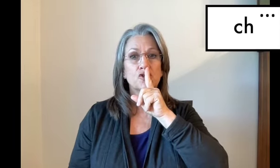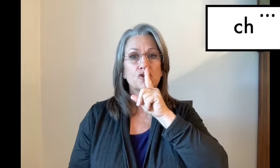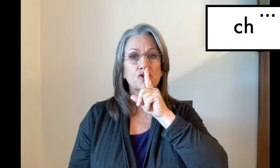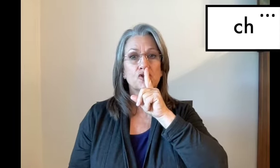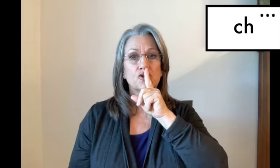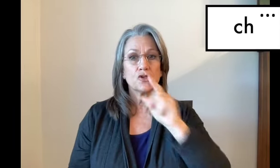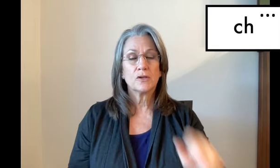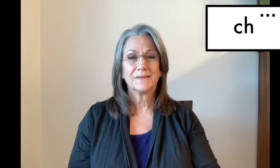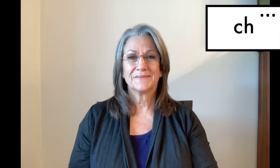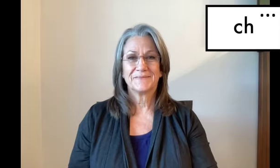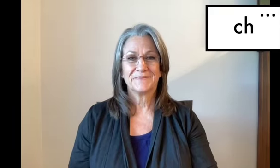sh.